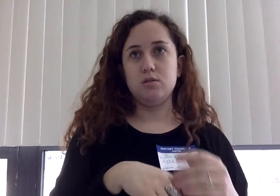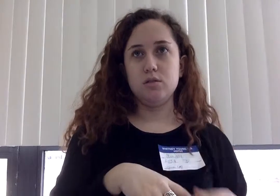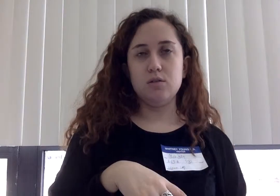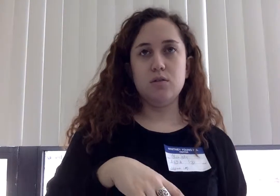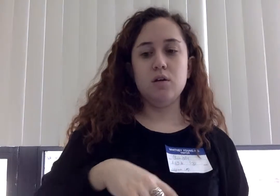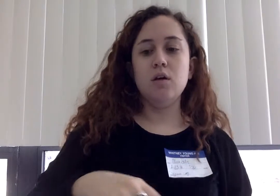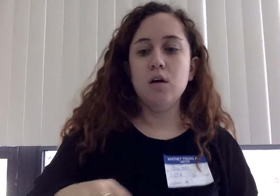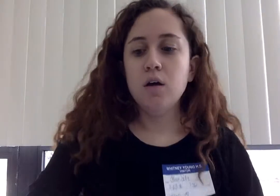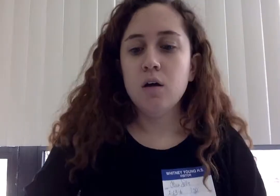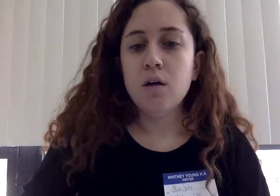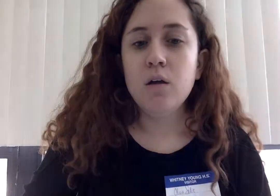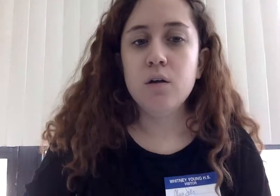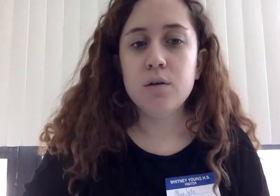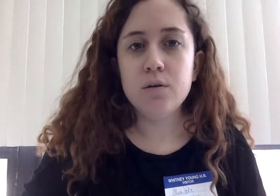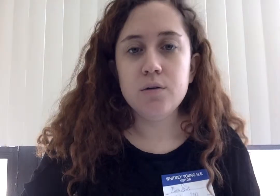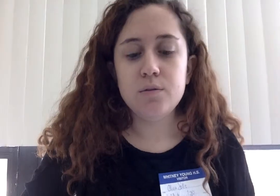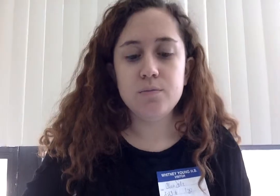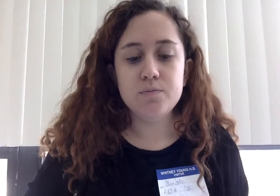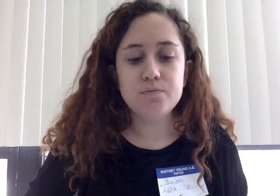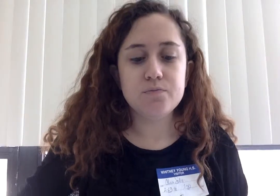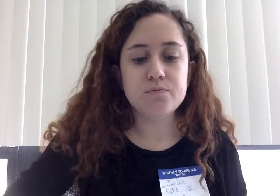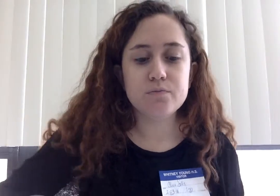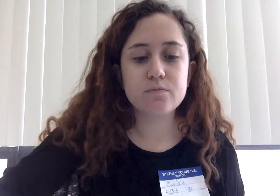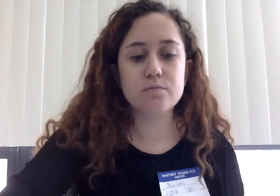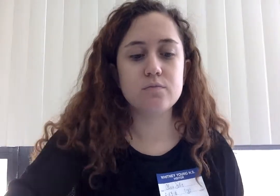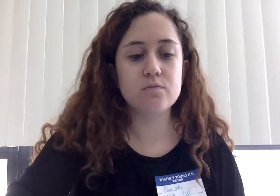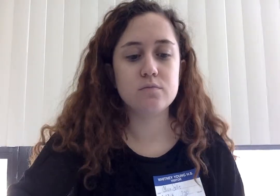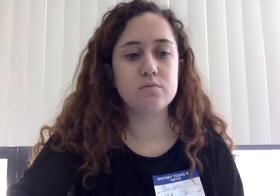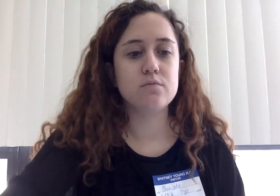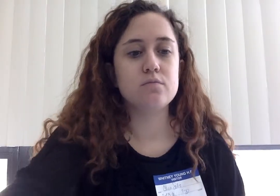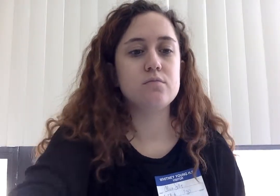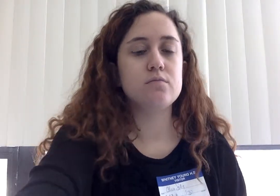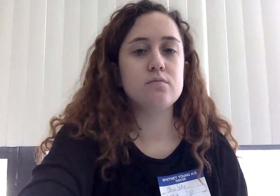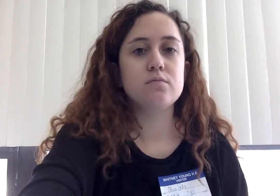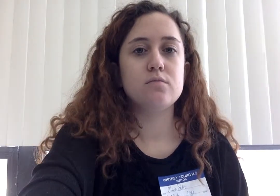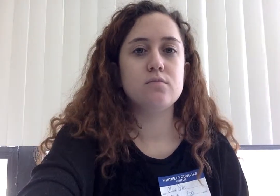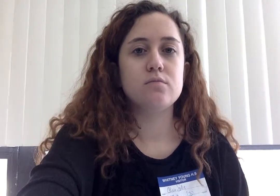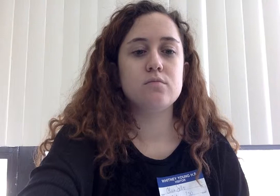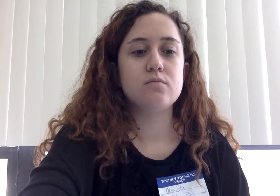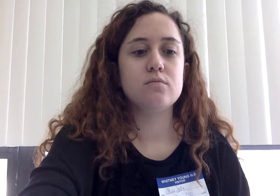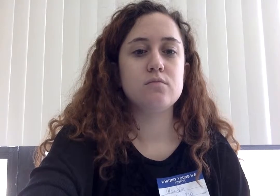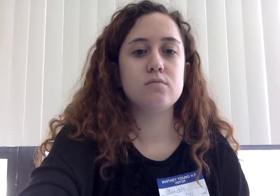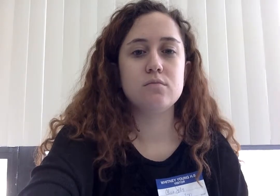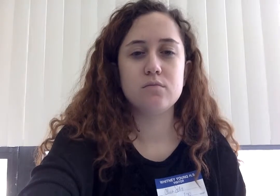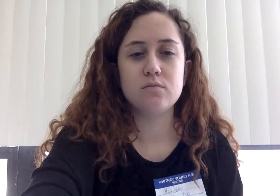You're done. The hole at 2.